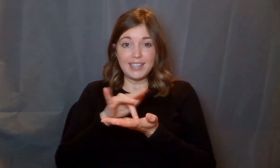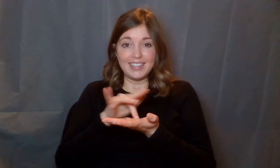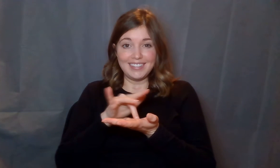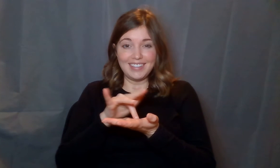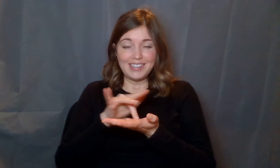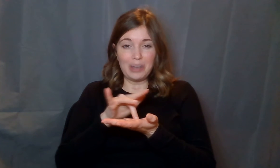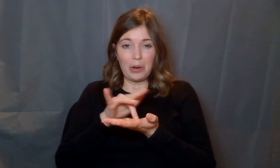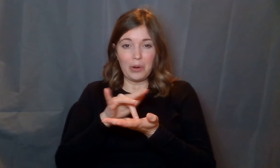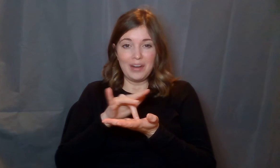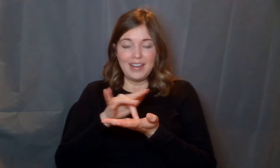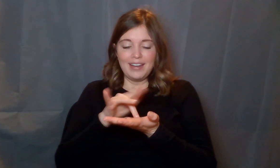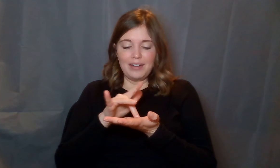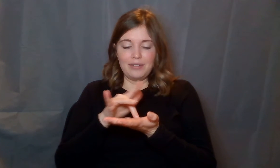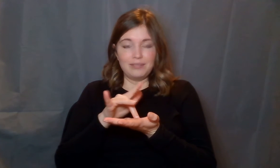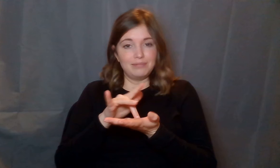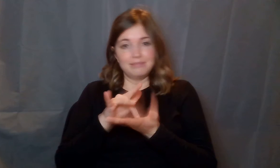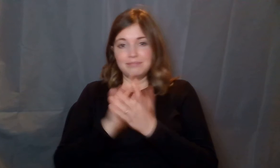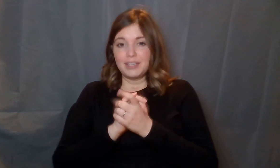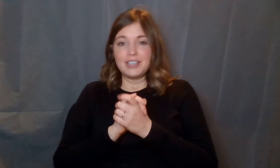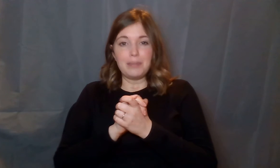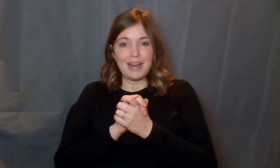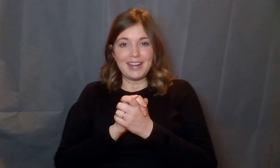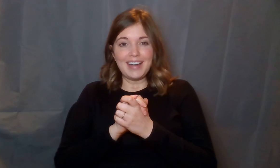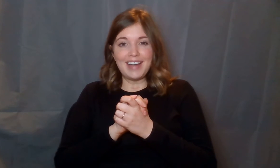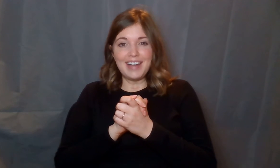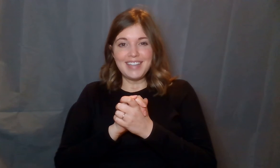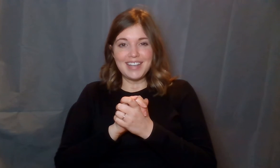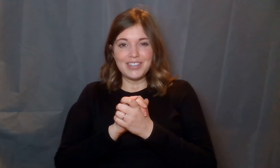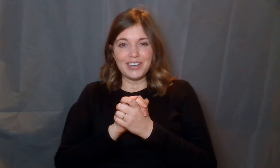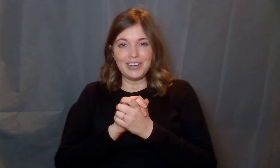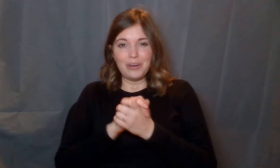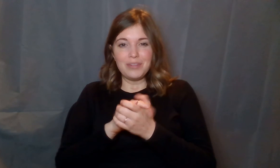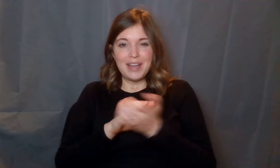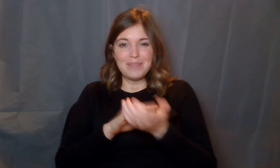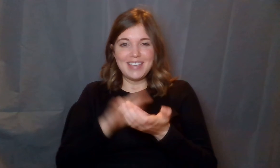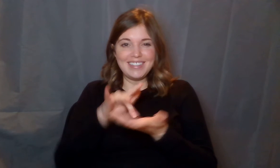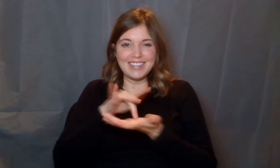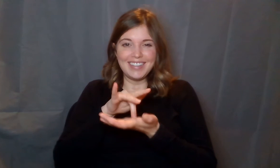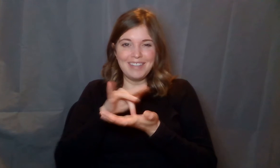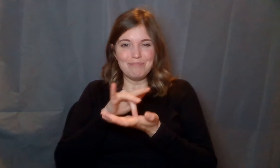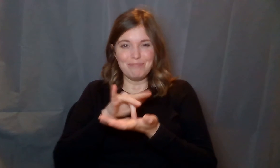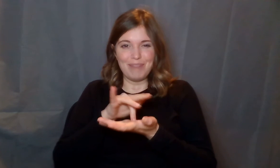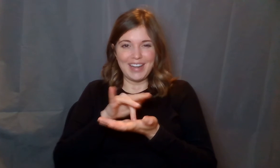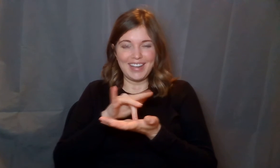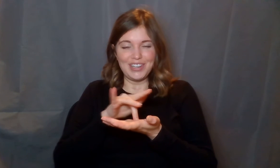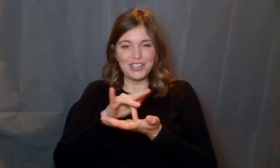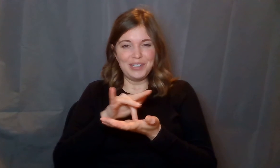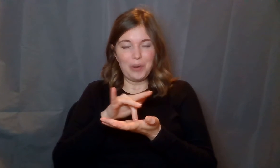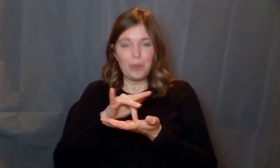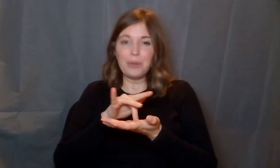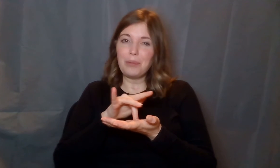poison. So depending on context, you're going to know what that means. Medication or